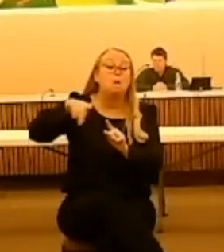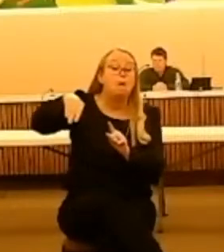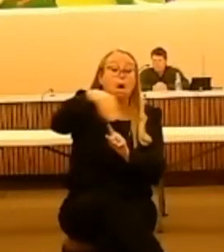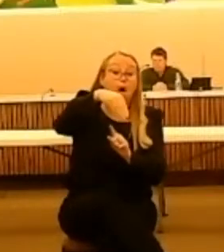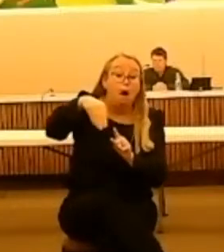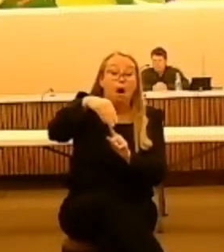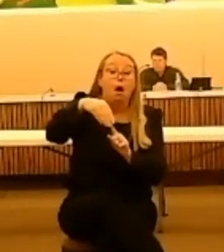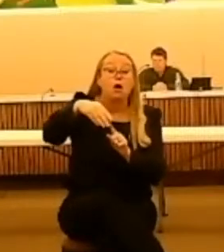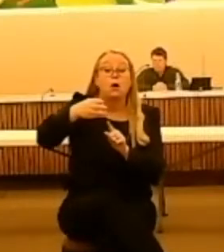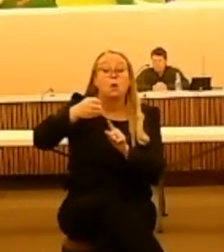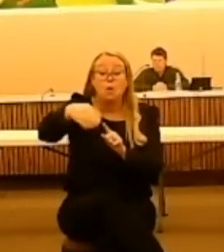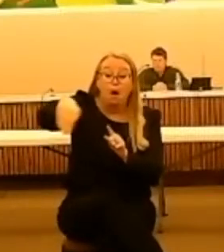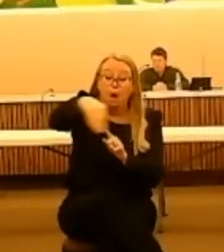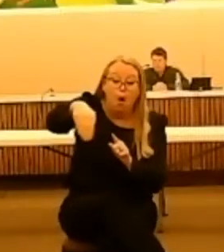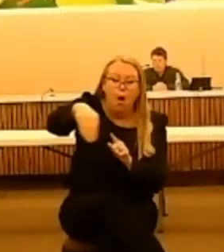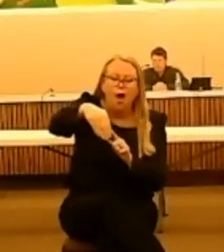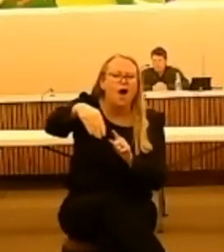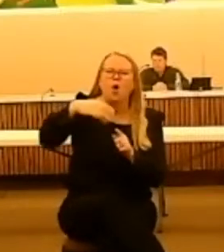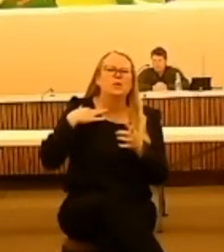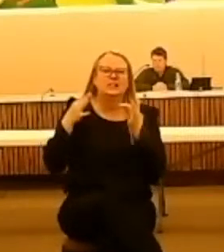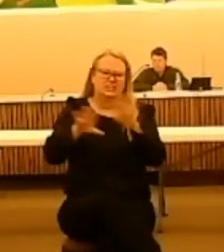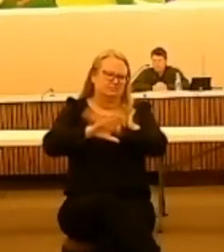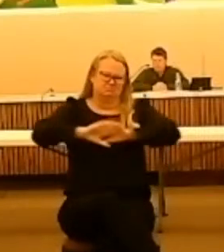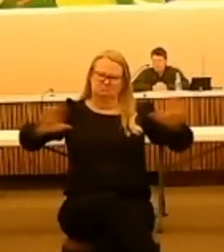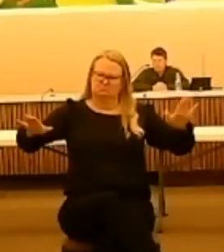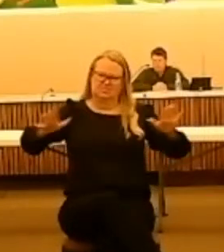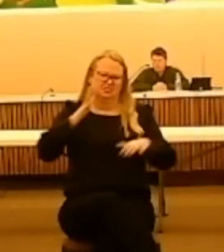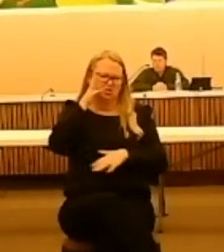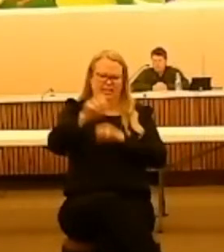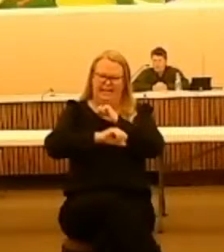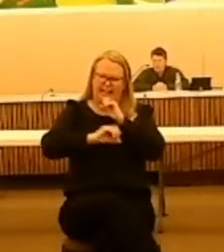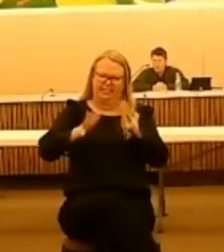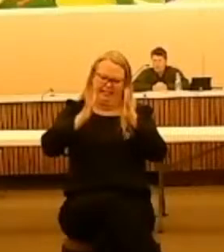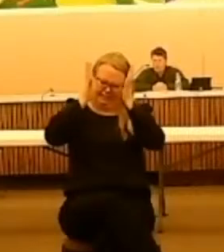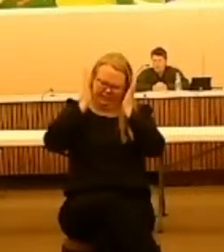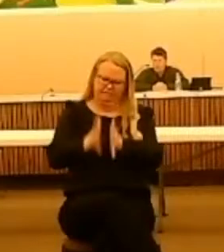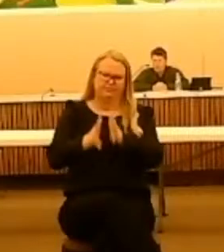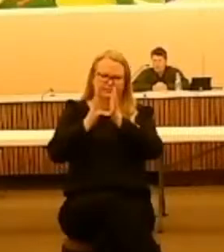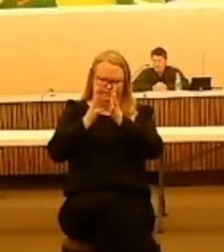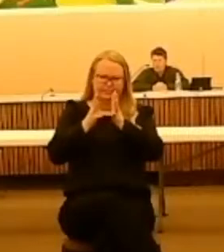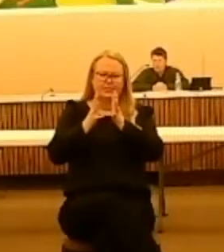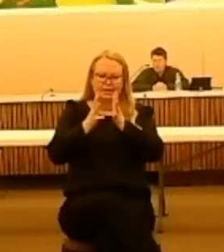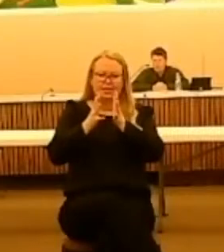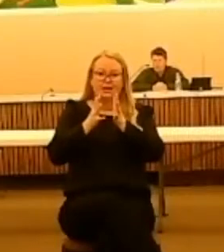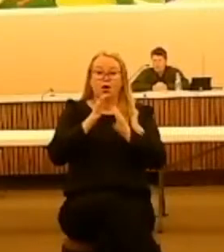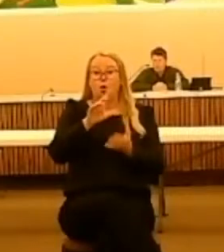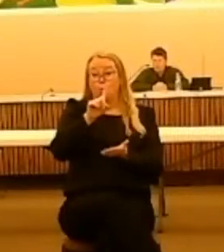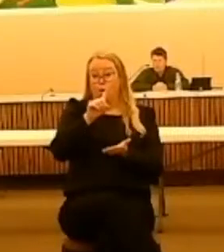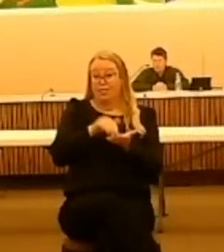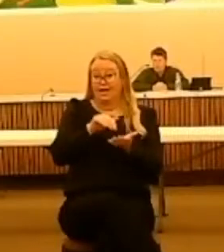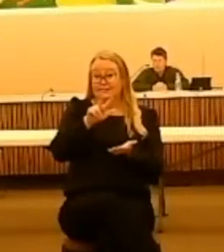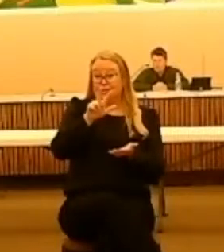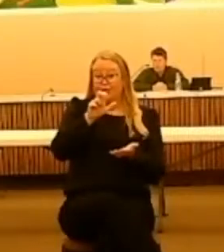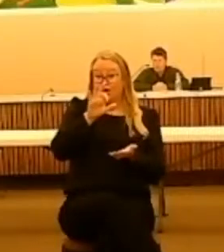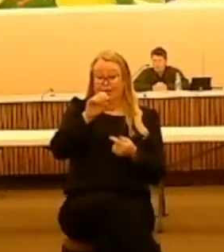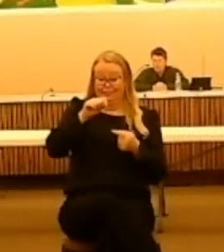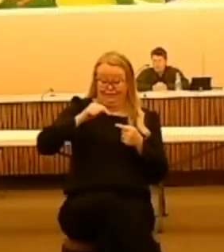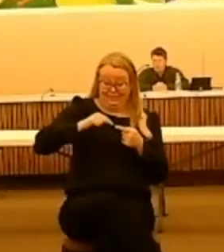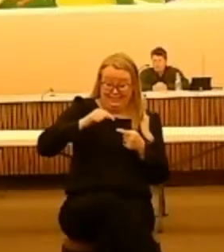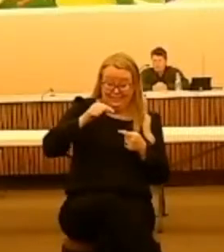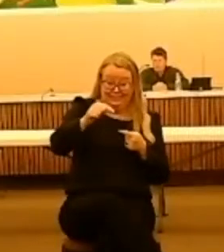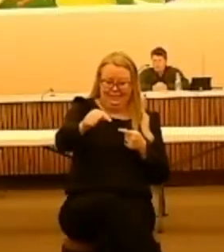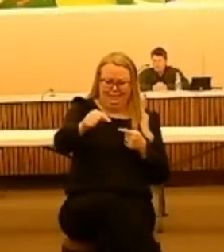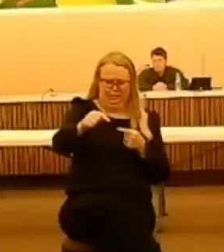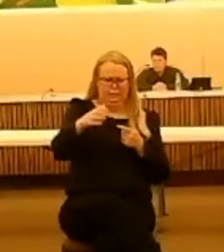the highest and best use of the land. It's really significant because in that 1,300 feet, there's over a